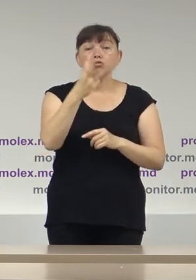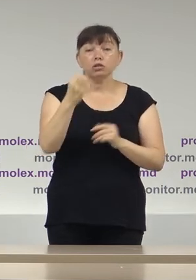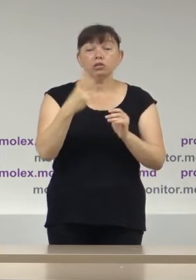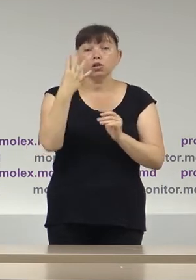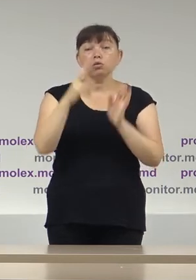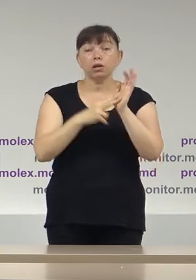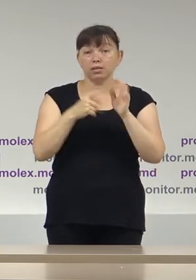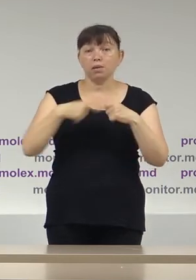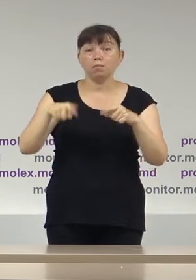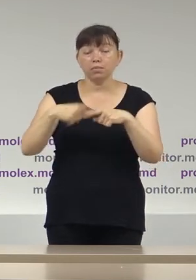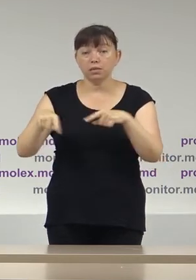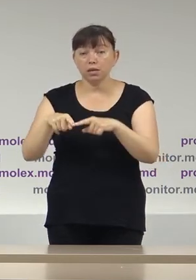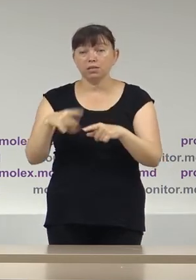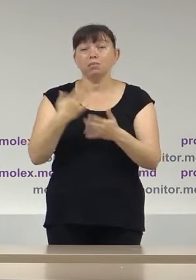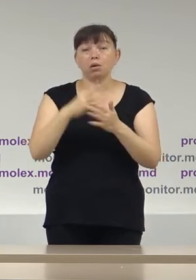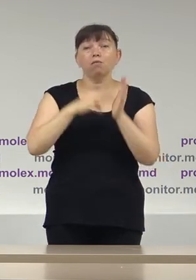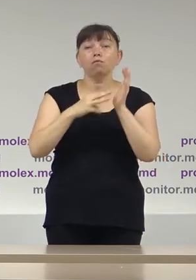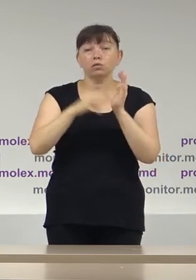electoral polling stations,